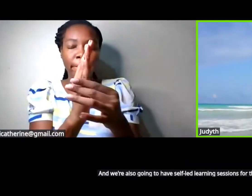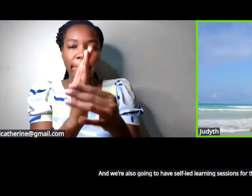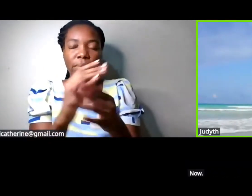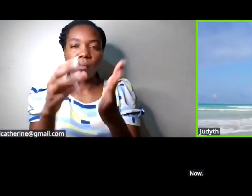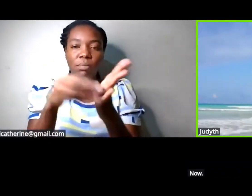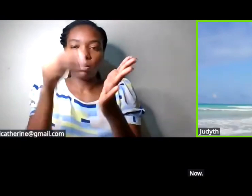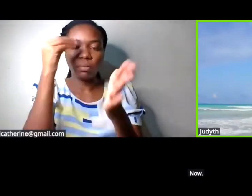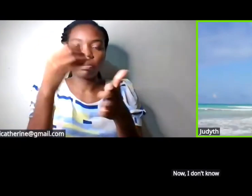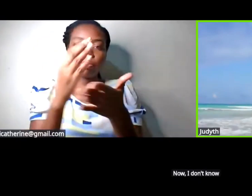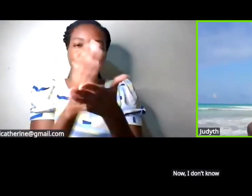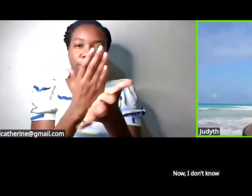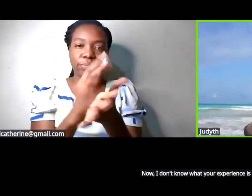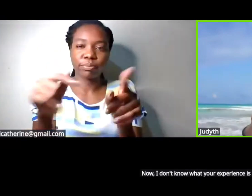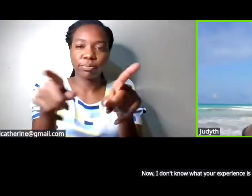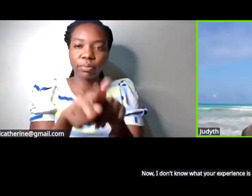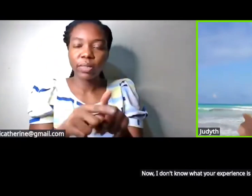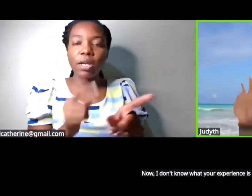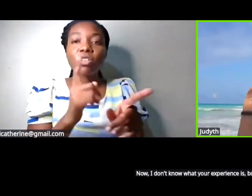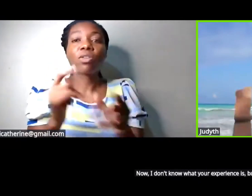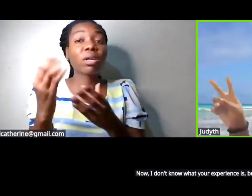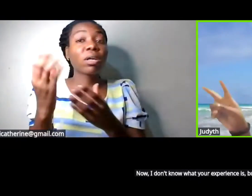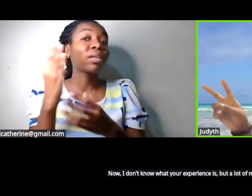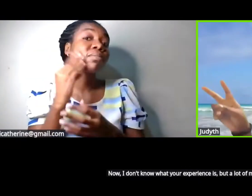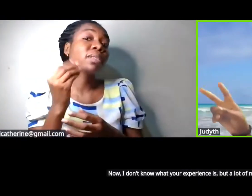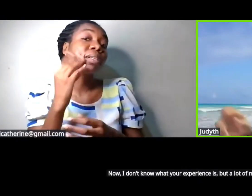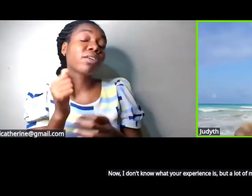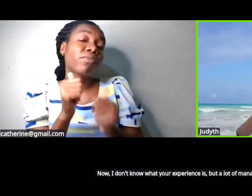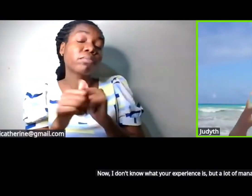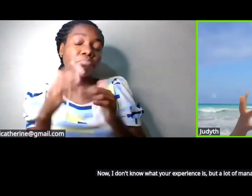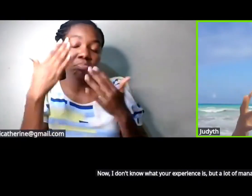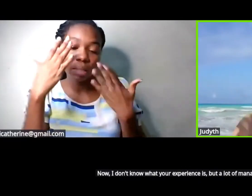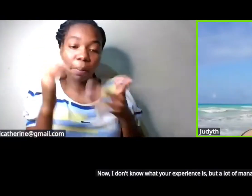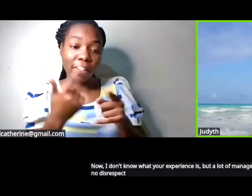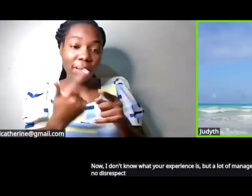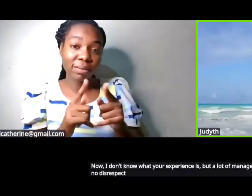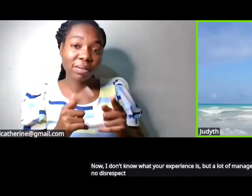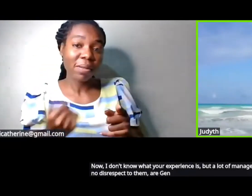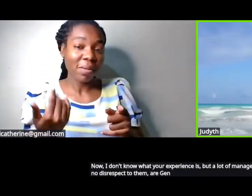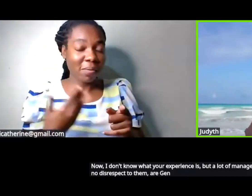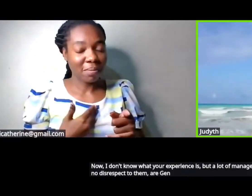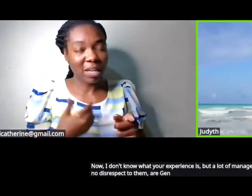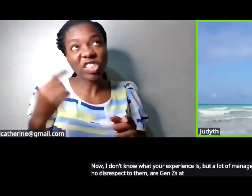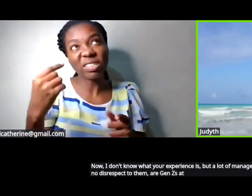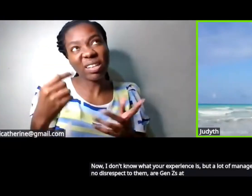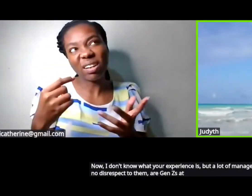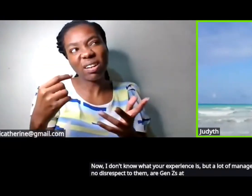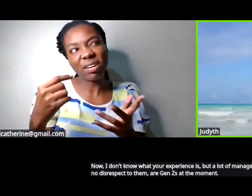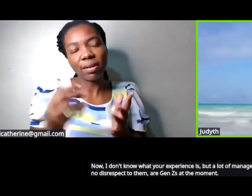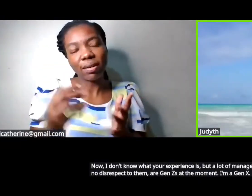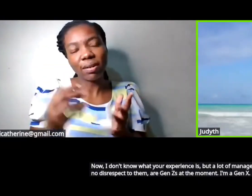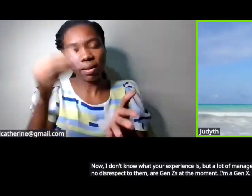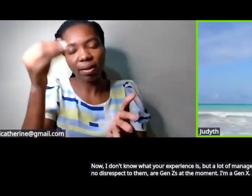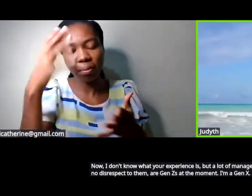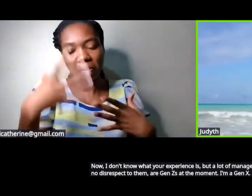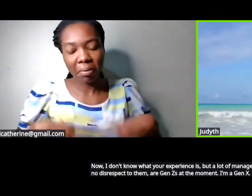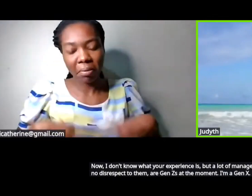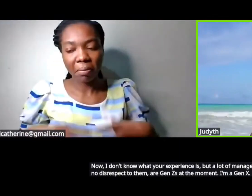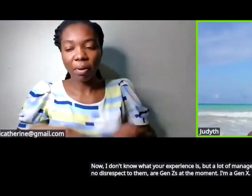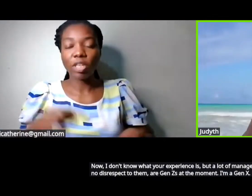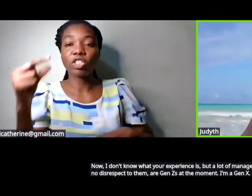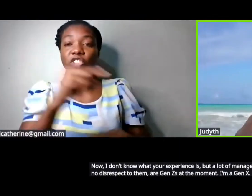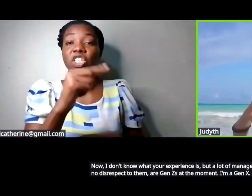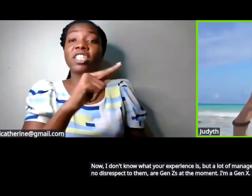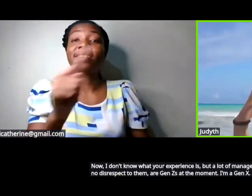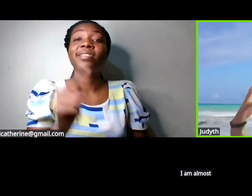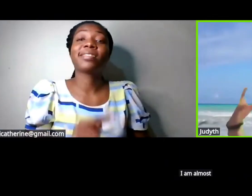your experience is, but a lot of management trainees, and no disrespect to them, are Gen Zs at the moment. I'm a Gen X. I'm almost